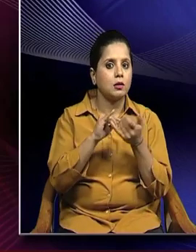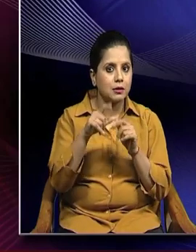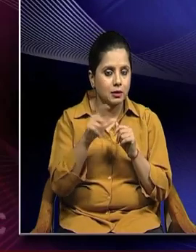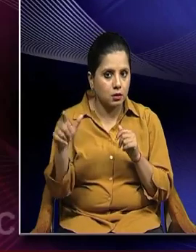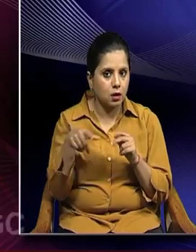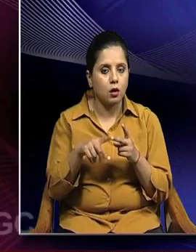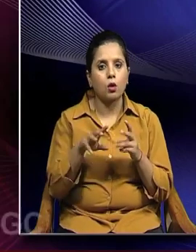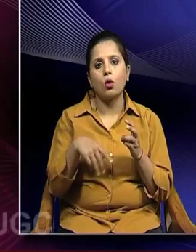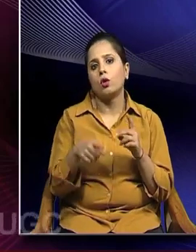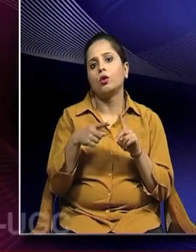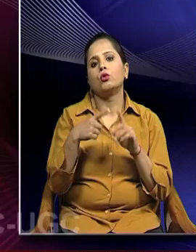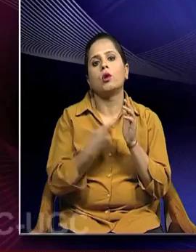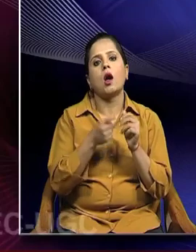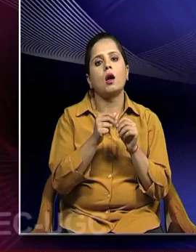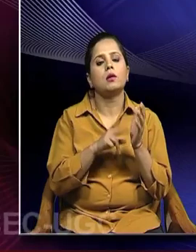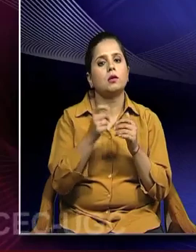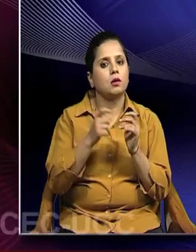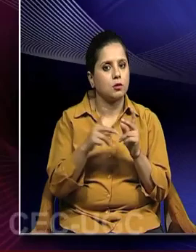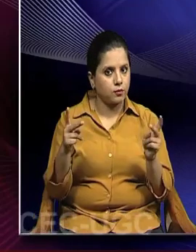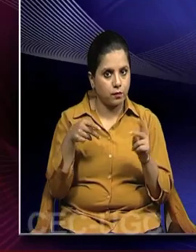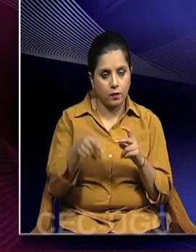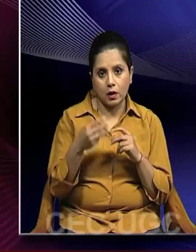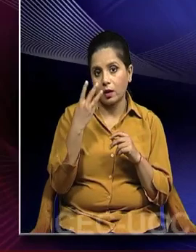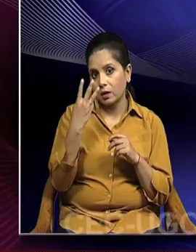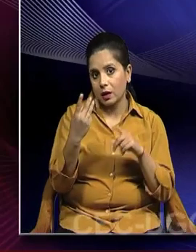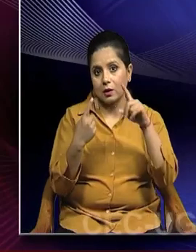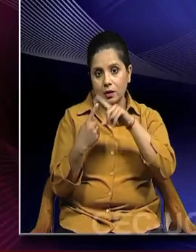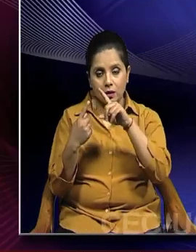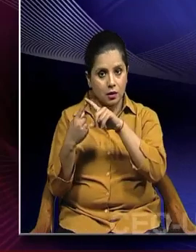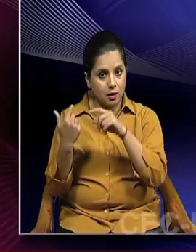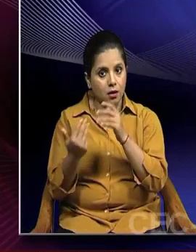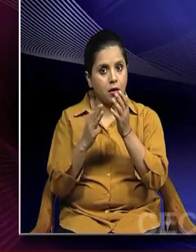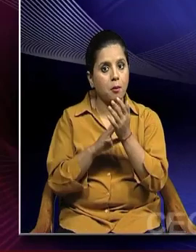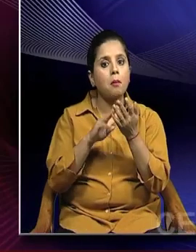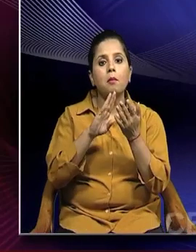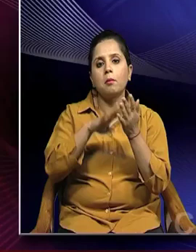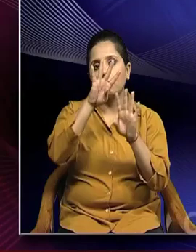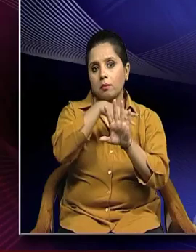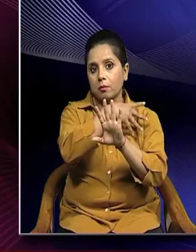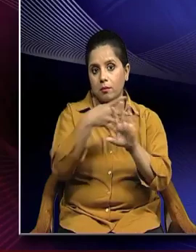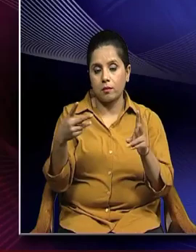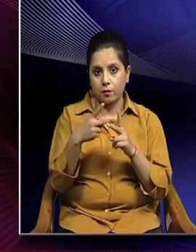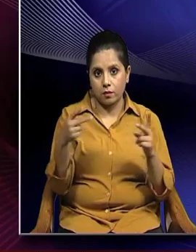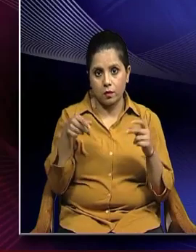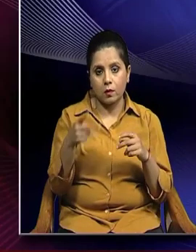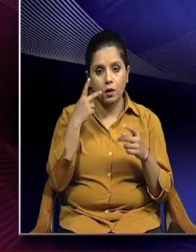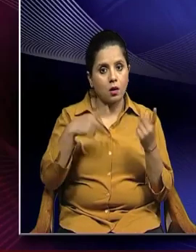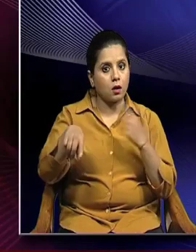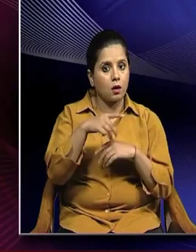transactional only. So this 3T matrix, if we look, it can be it takes us beyond